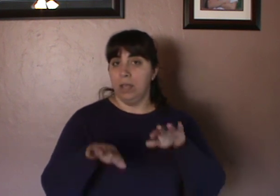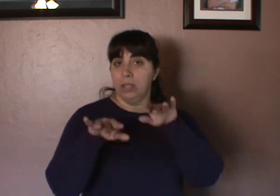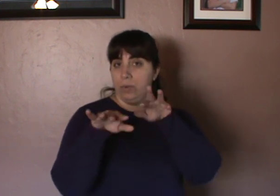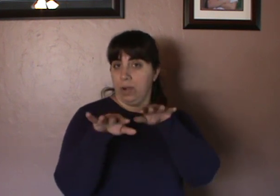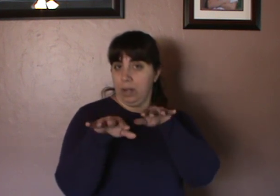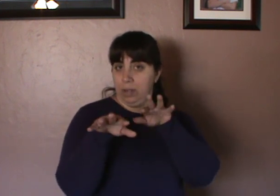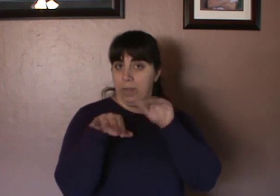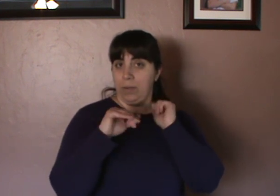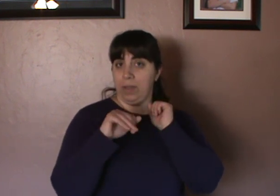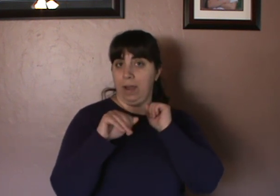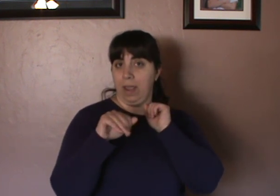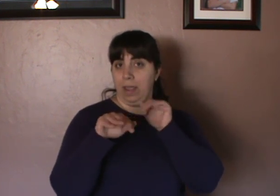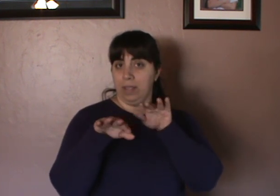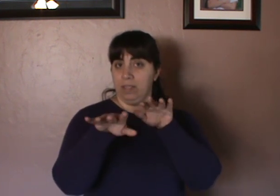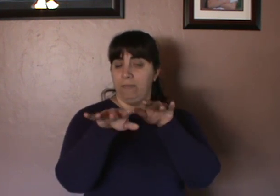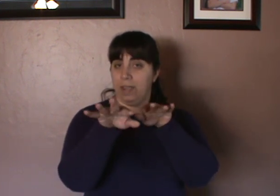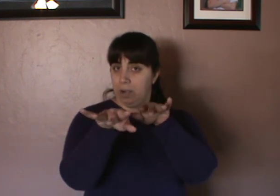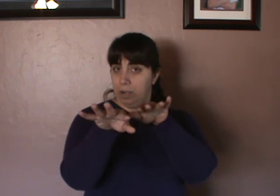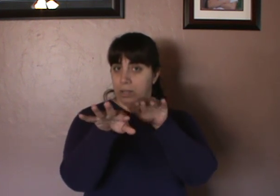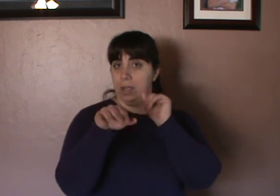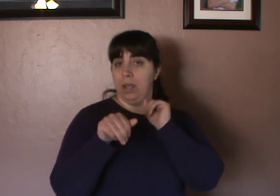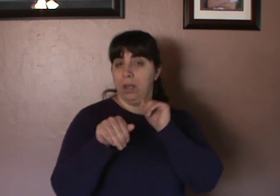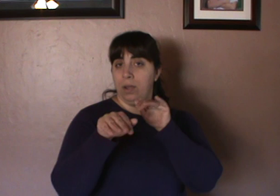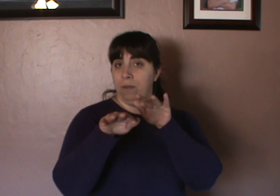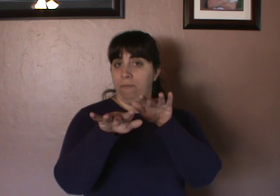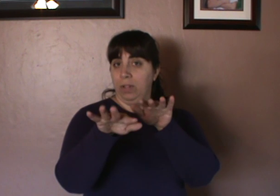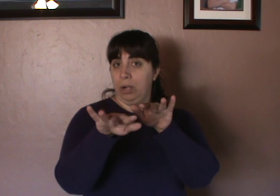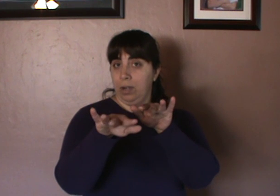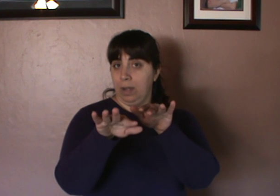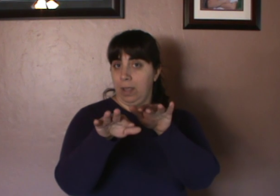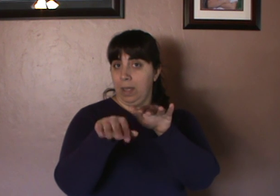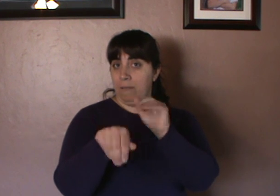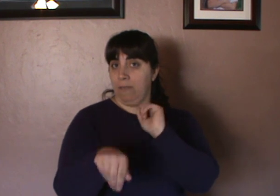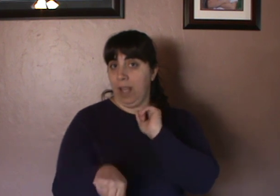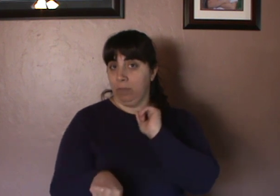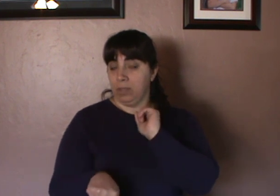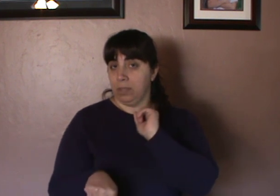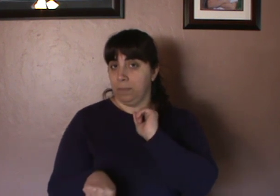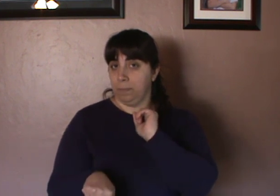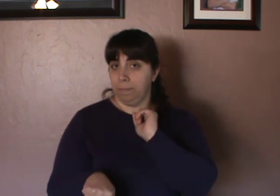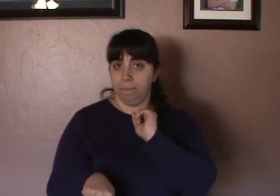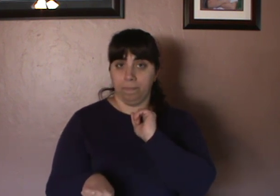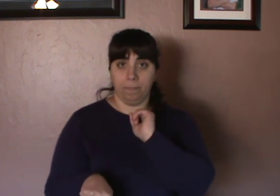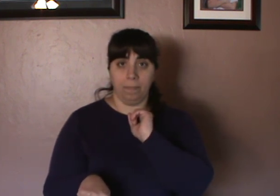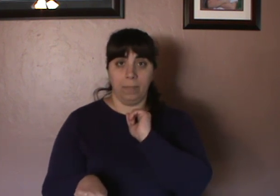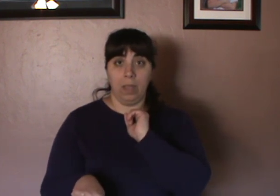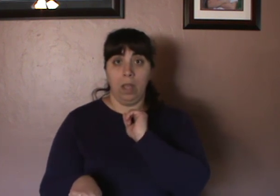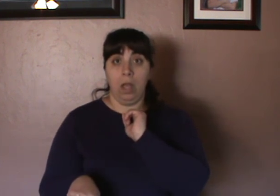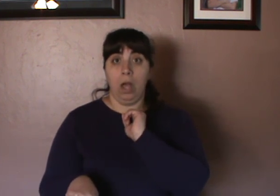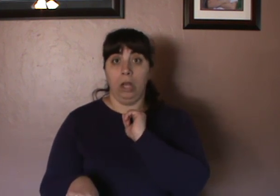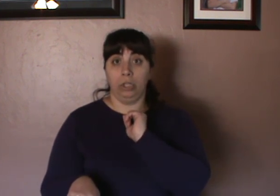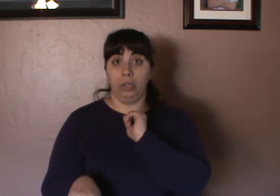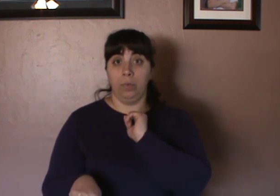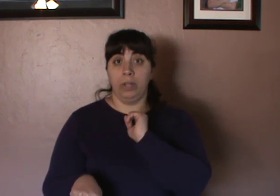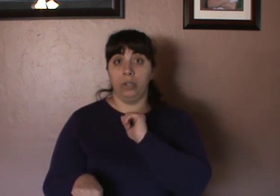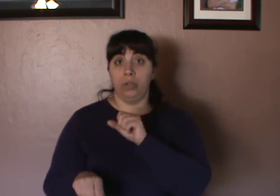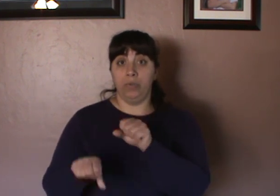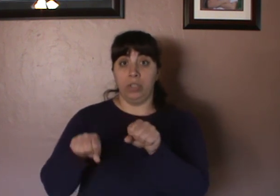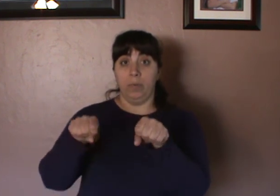So we're gonna do that with our hands, our fingers. Flirt and flounce. I'll show you what shoes to wear.